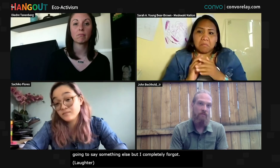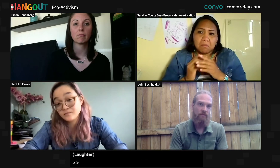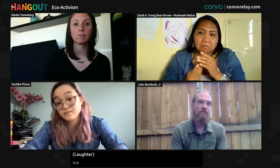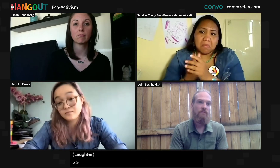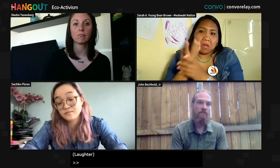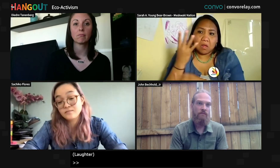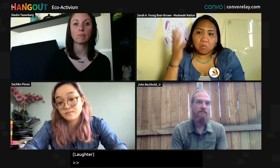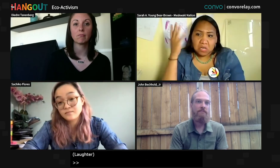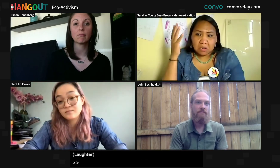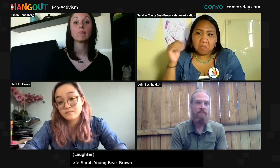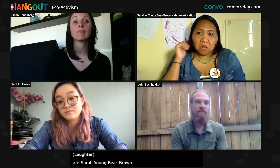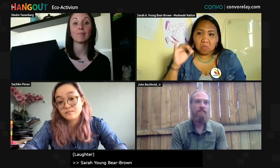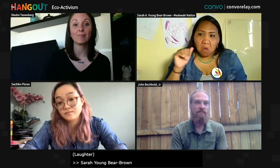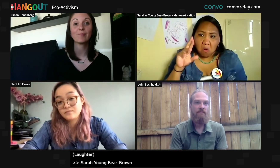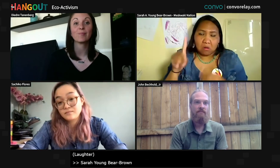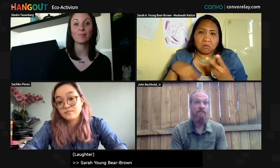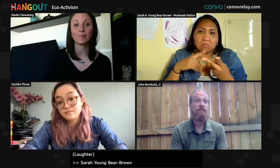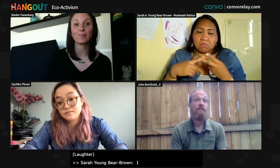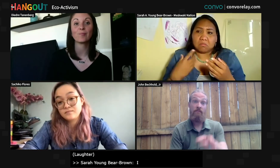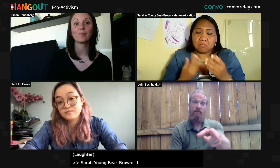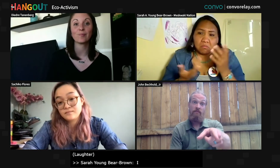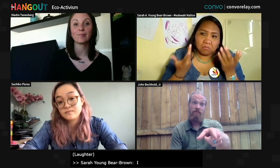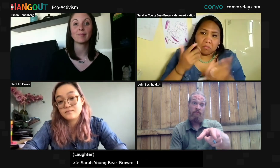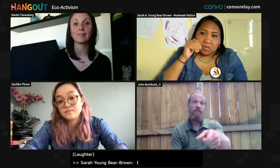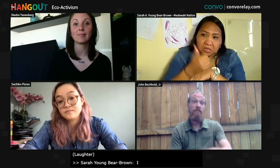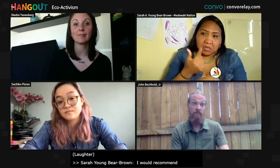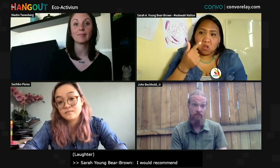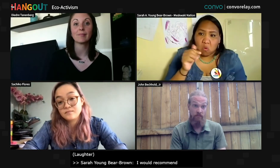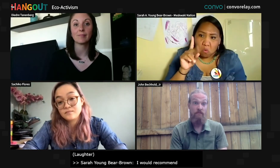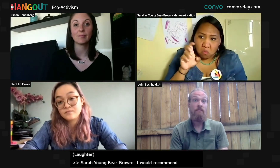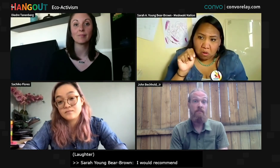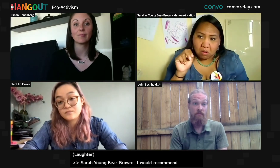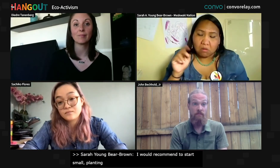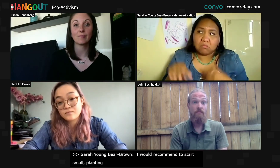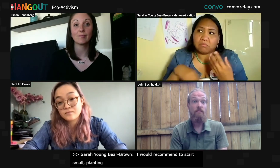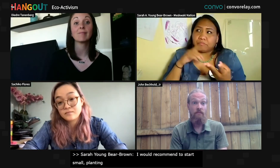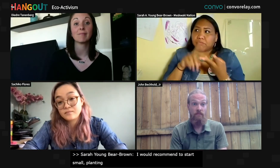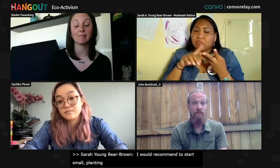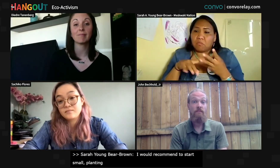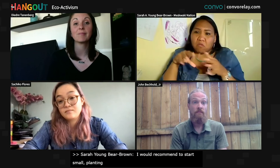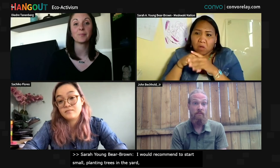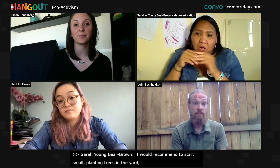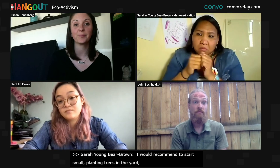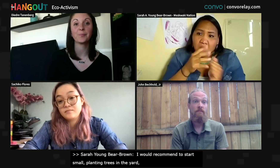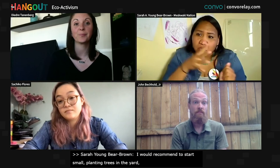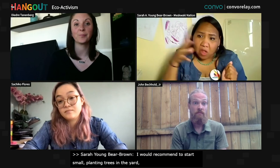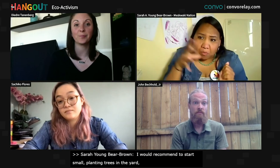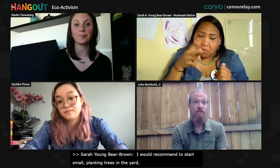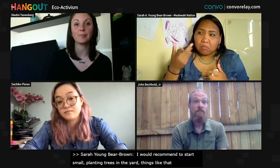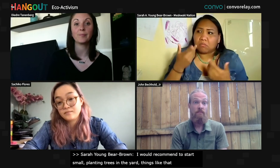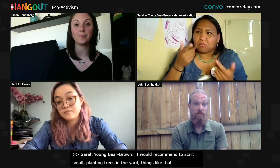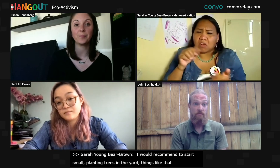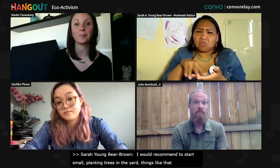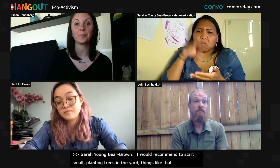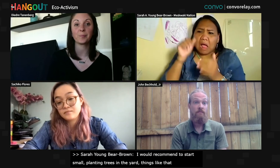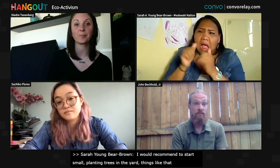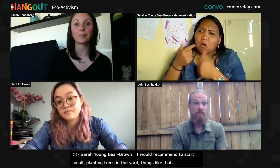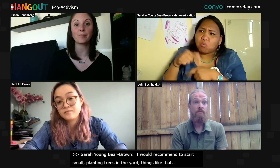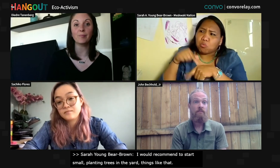I would recommend to start small, planting trees in a yard, things like that. You can just start with